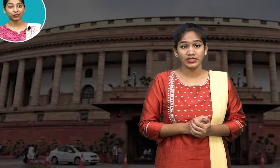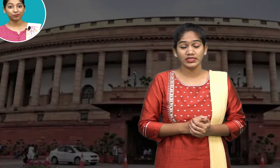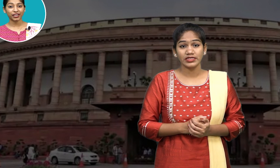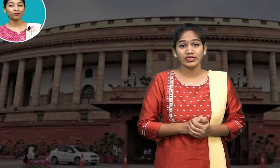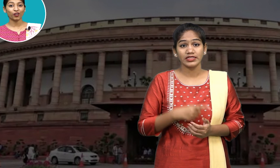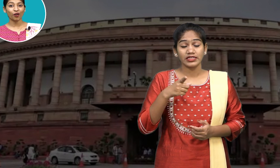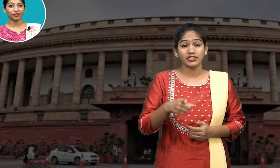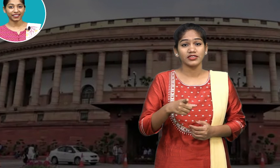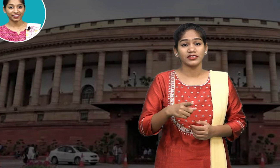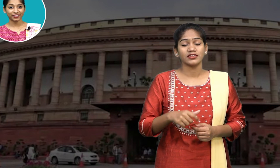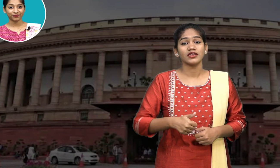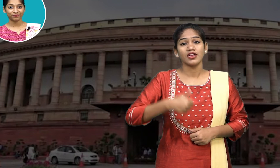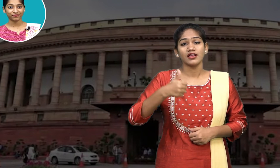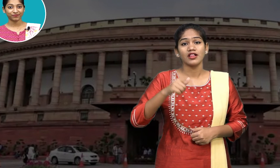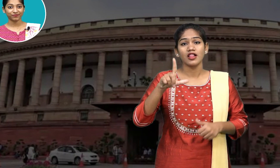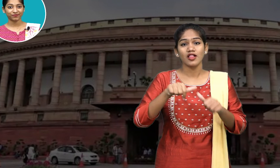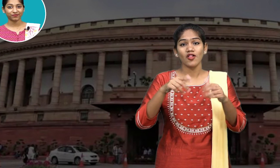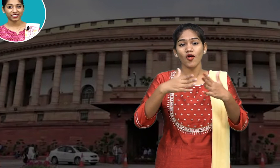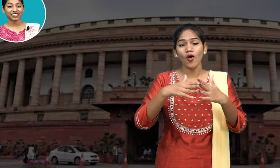the supreme lawmaking